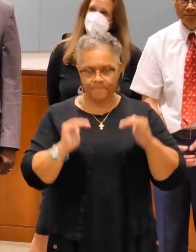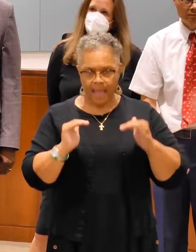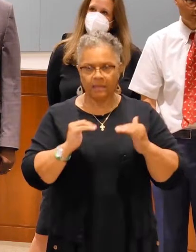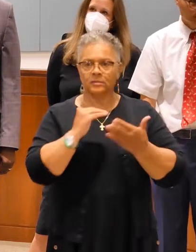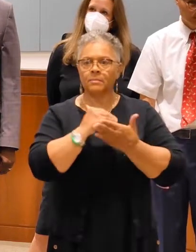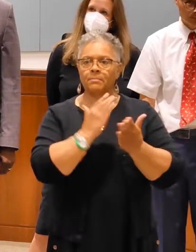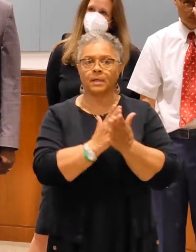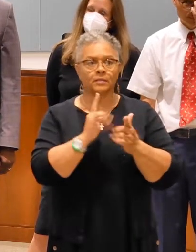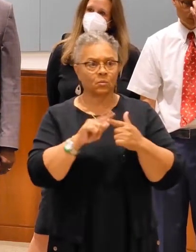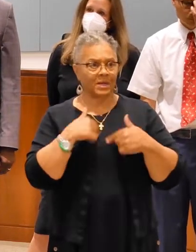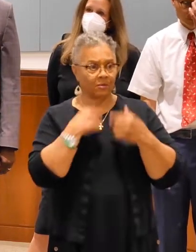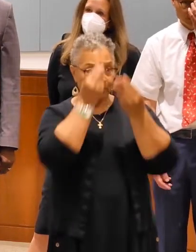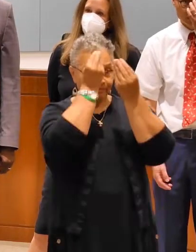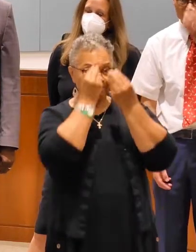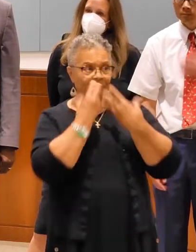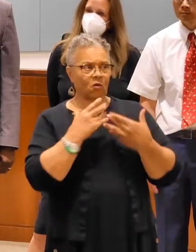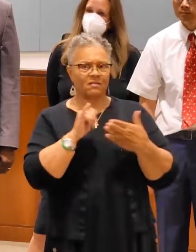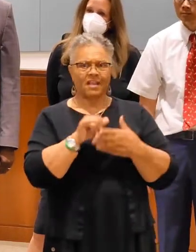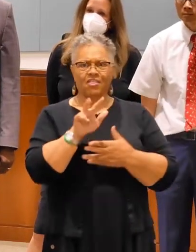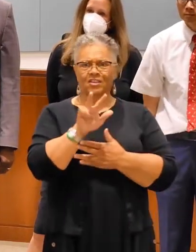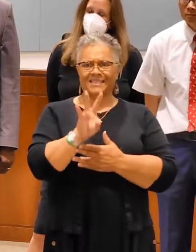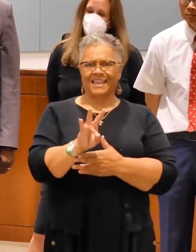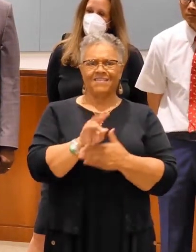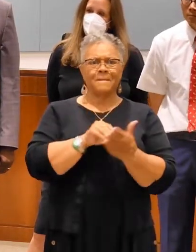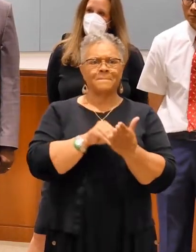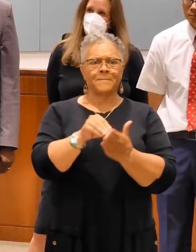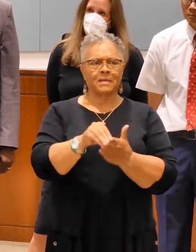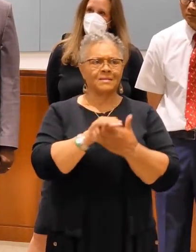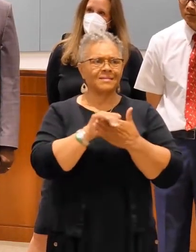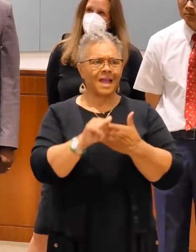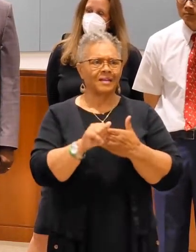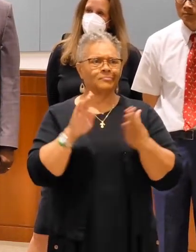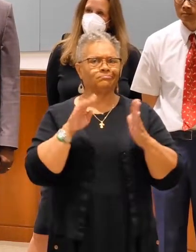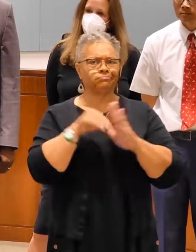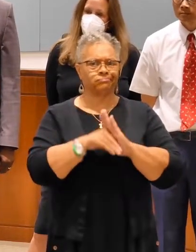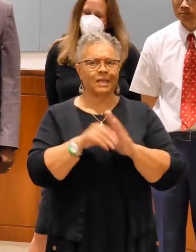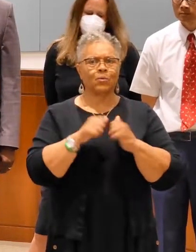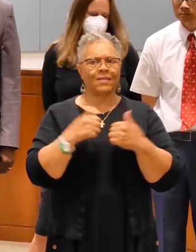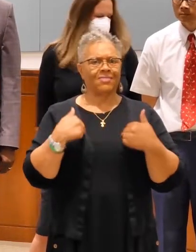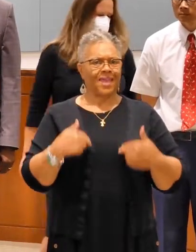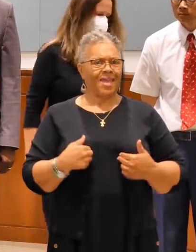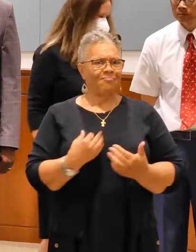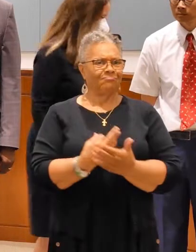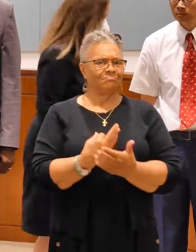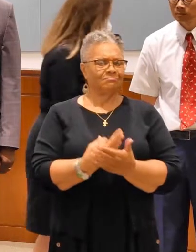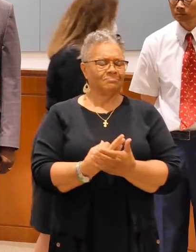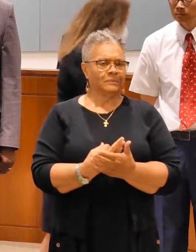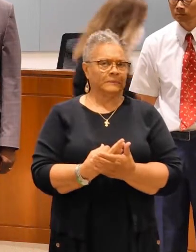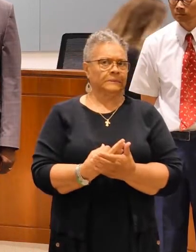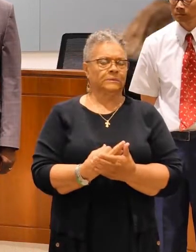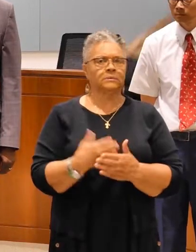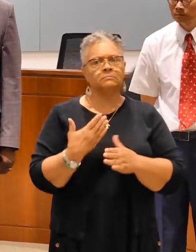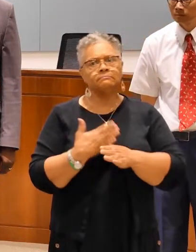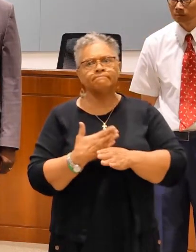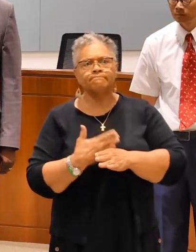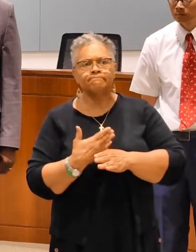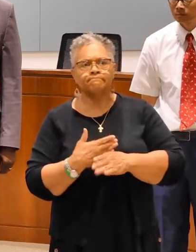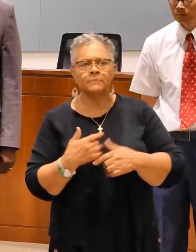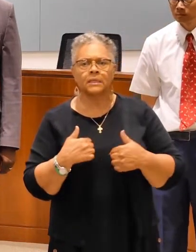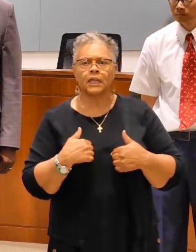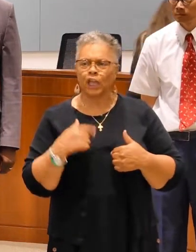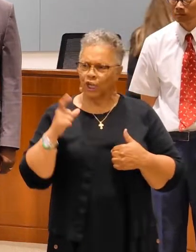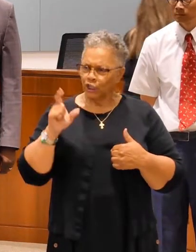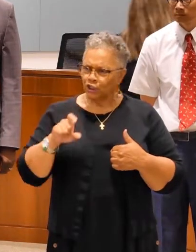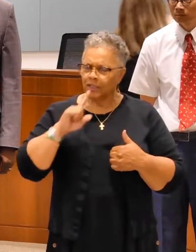informed of the $37 million deficit in our health fund, it was extremely disturbing. It should have been disturbing